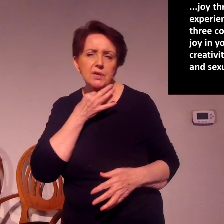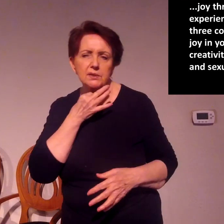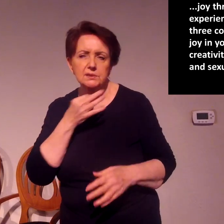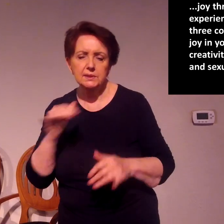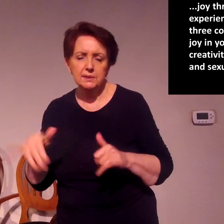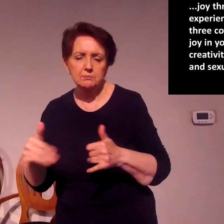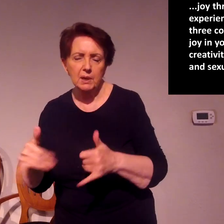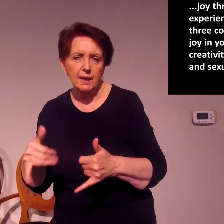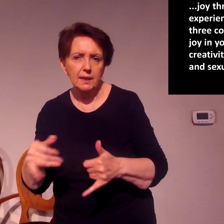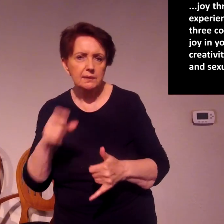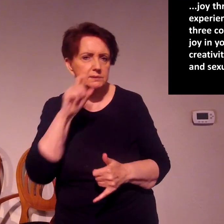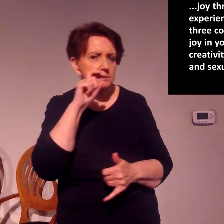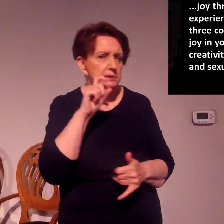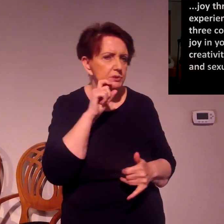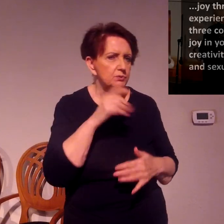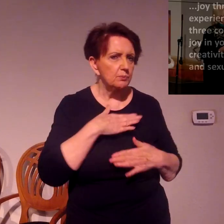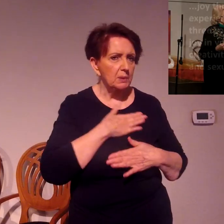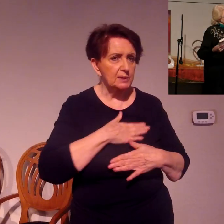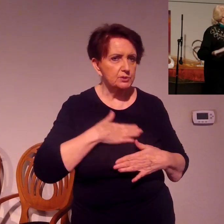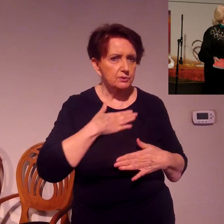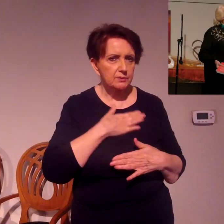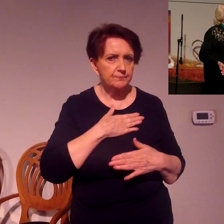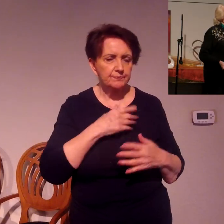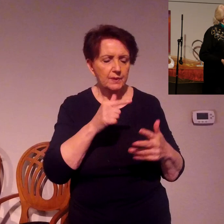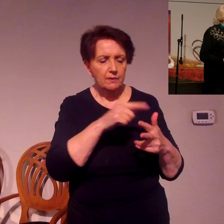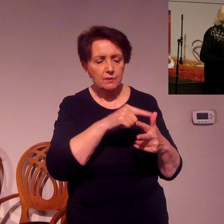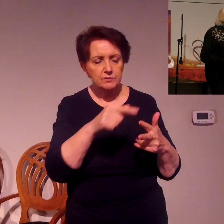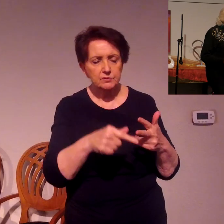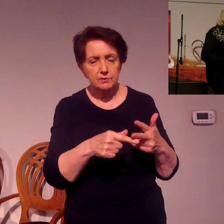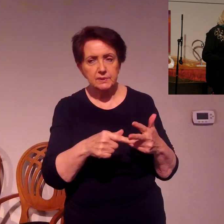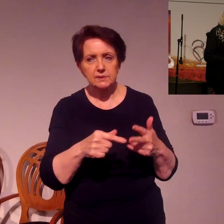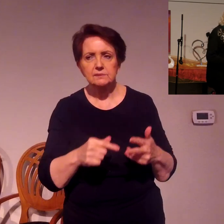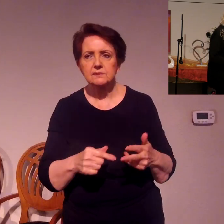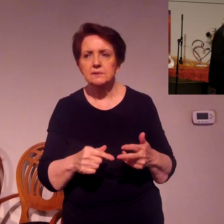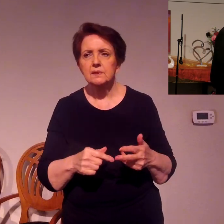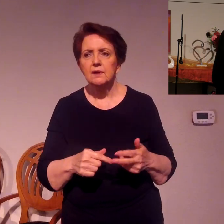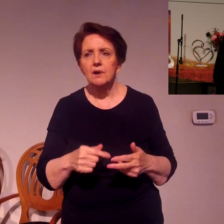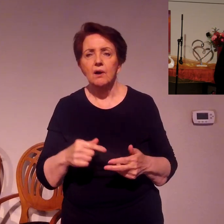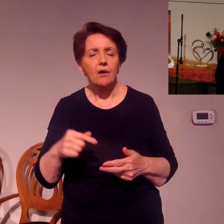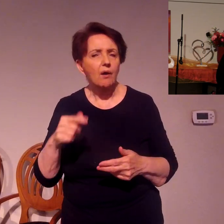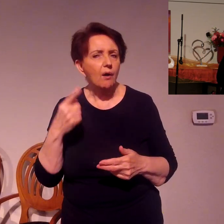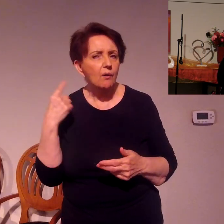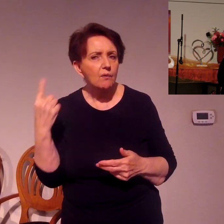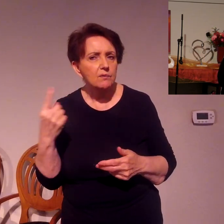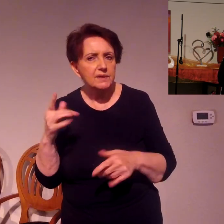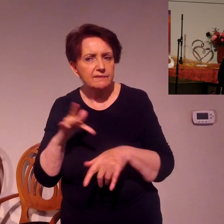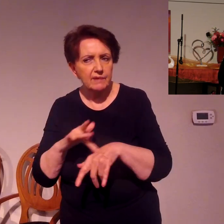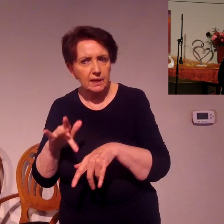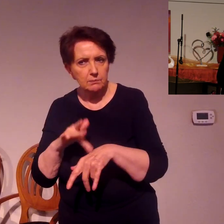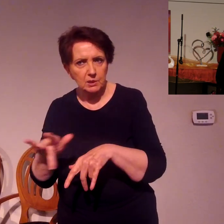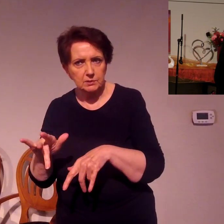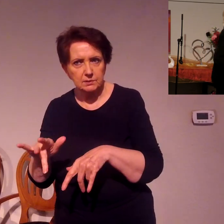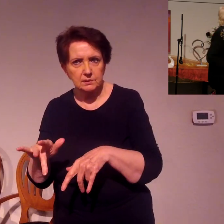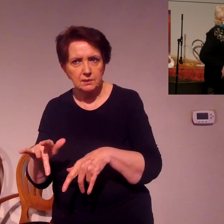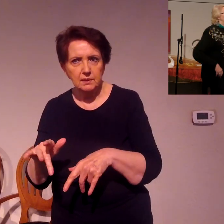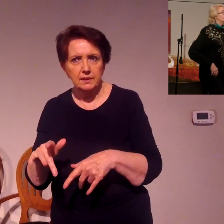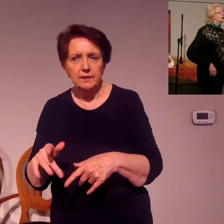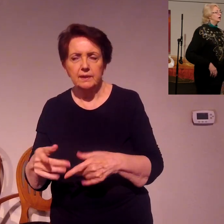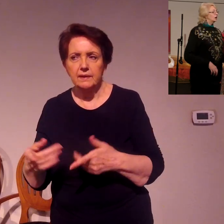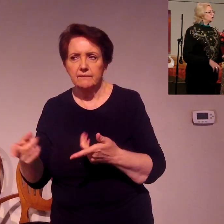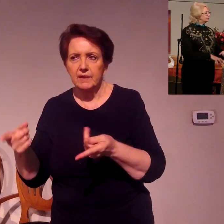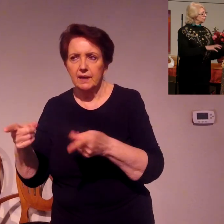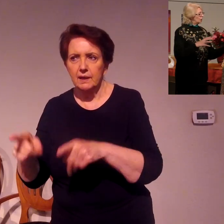sexual pleasure. And do you see that those spaces are only available to us when we